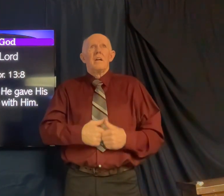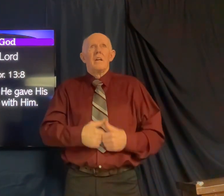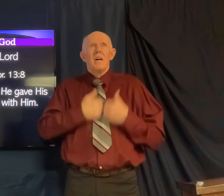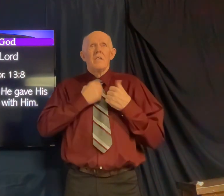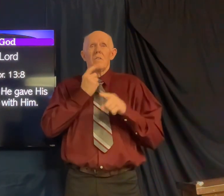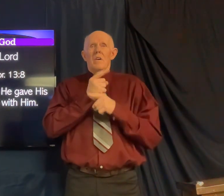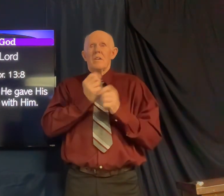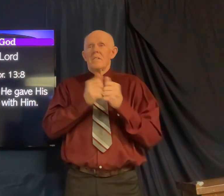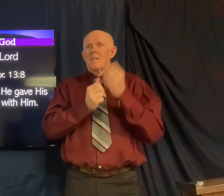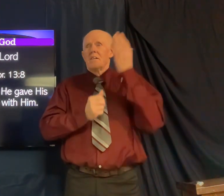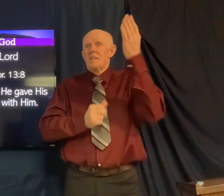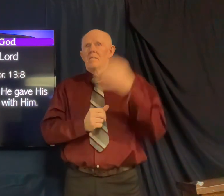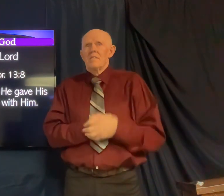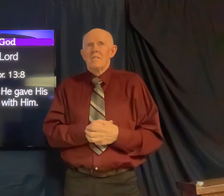can live right with Him.